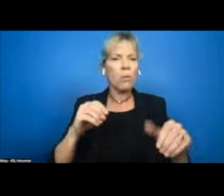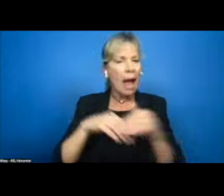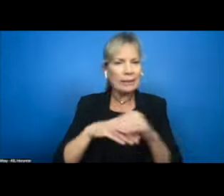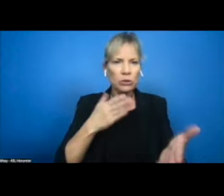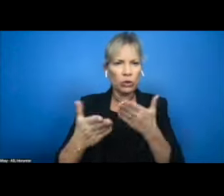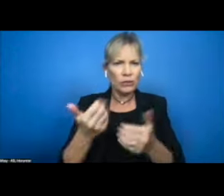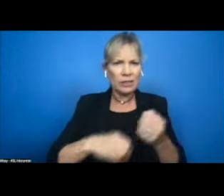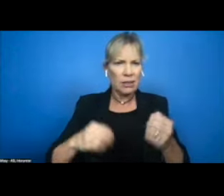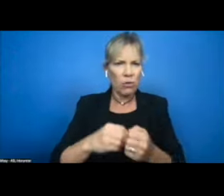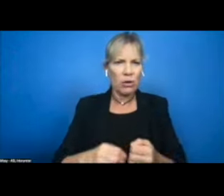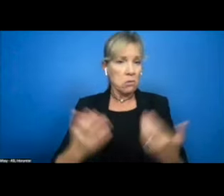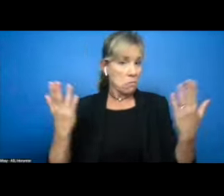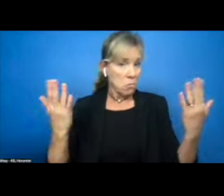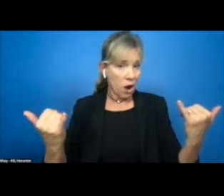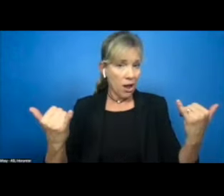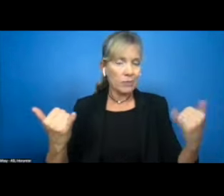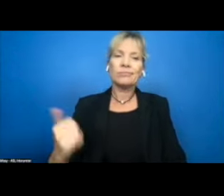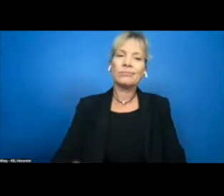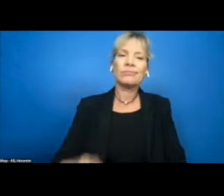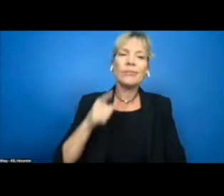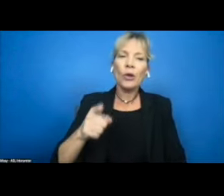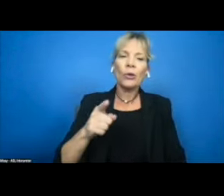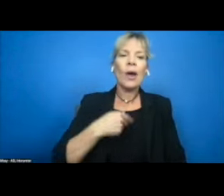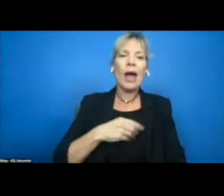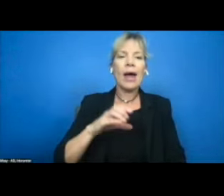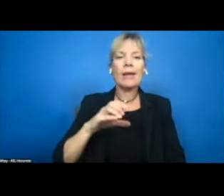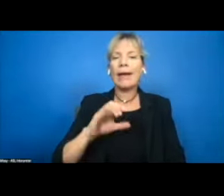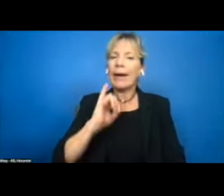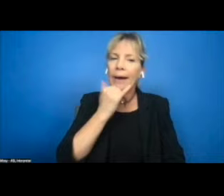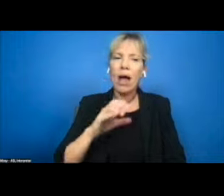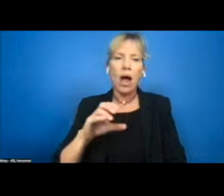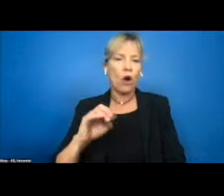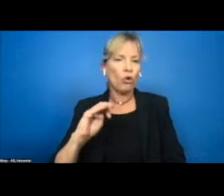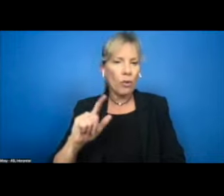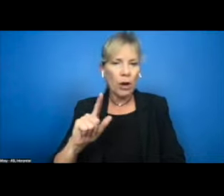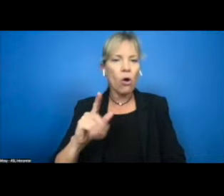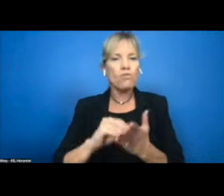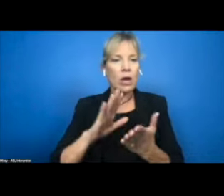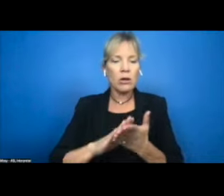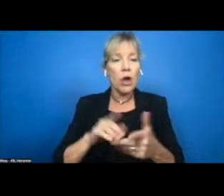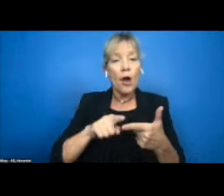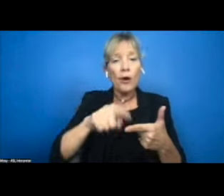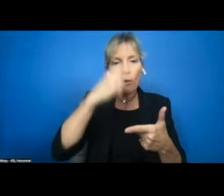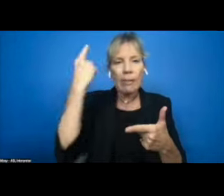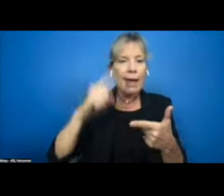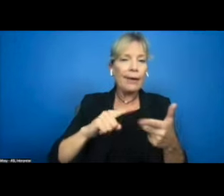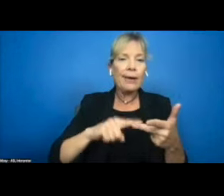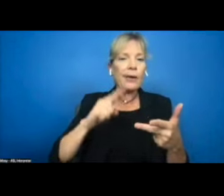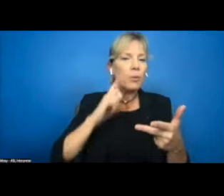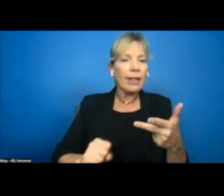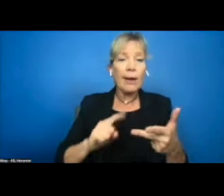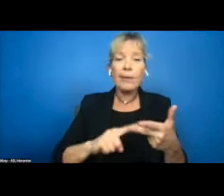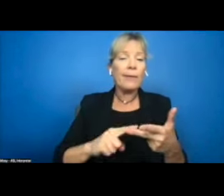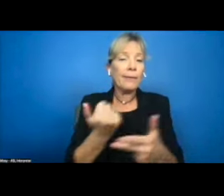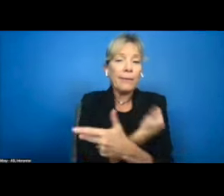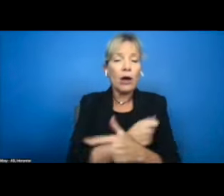services. Why? Because you had a criminal record, you were Black, you were loud, you did drugs, you